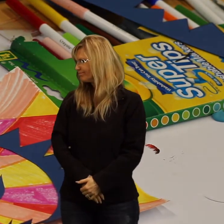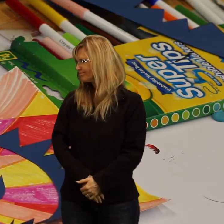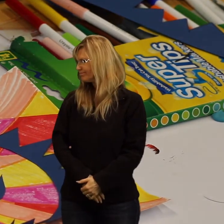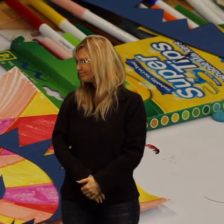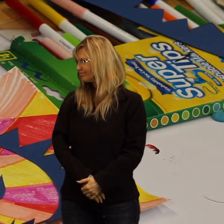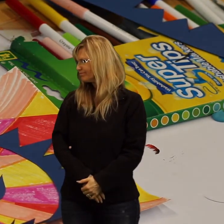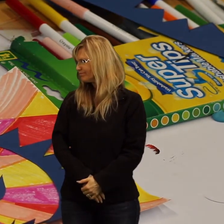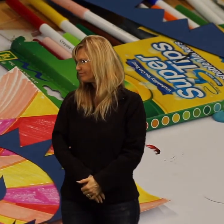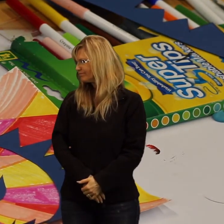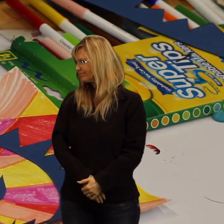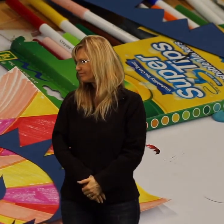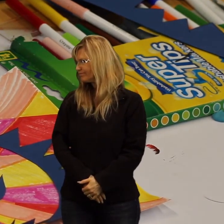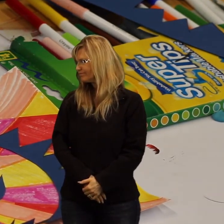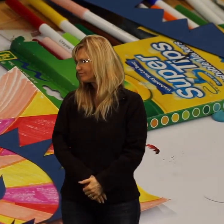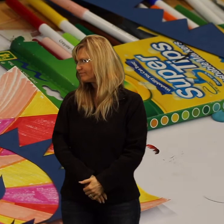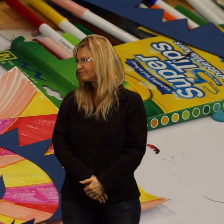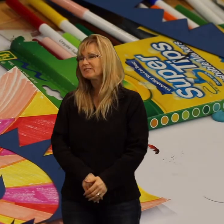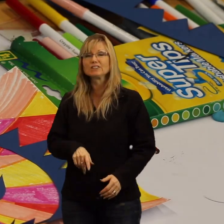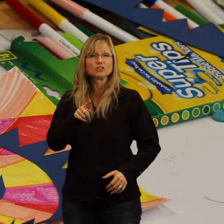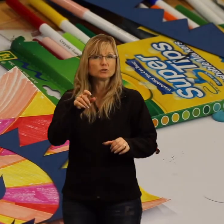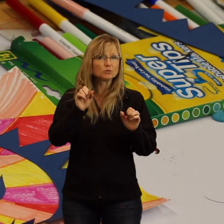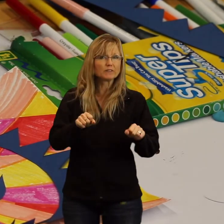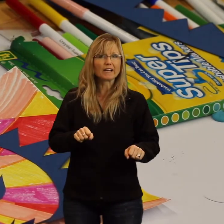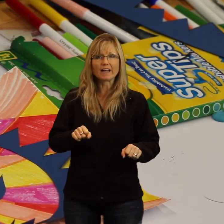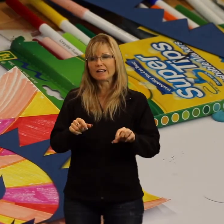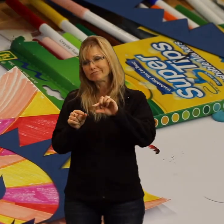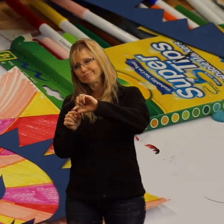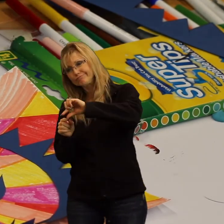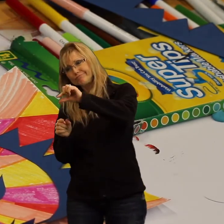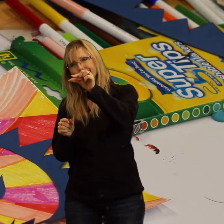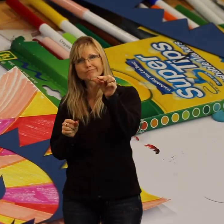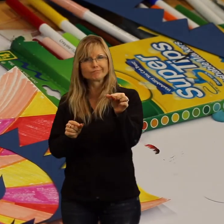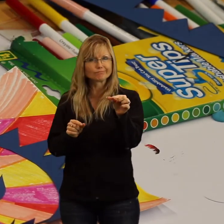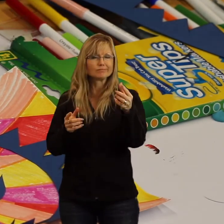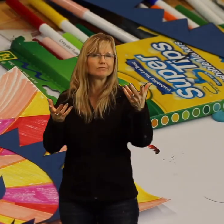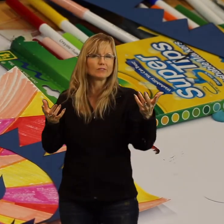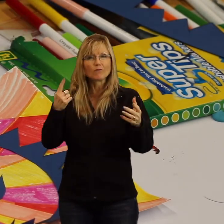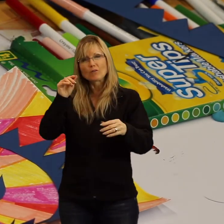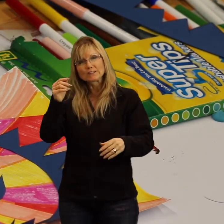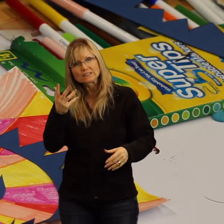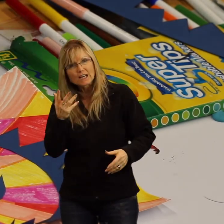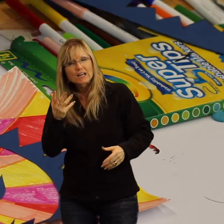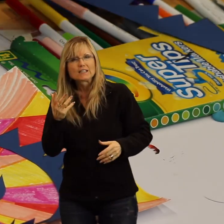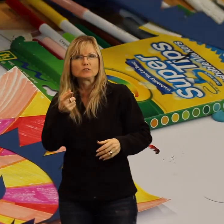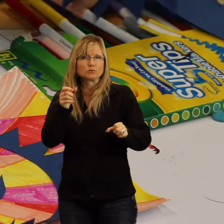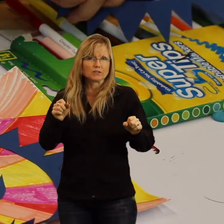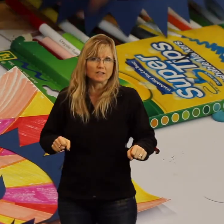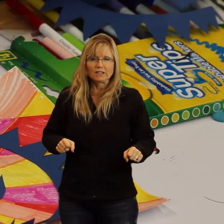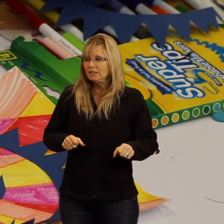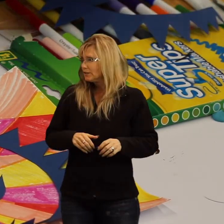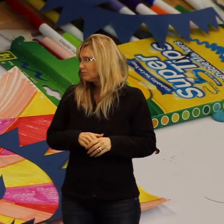And then if you want to do kind of like a ray around the sun,